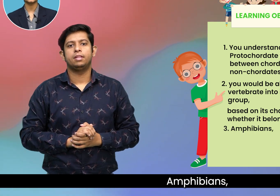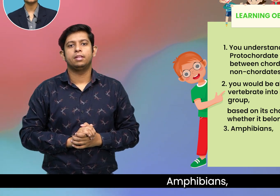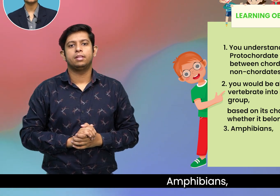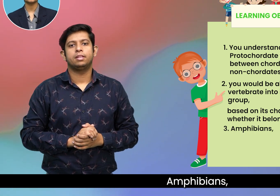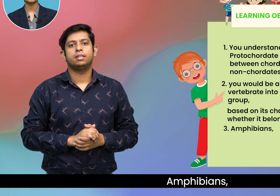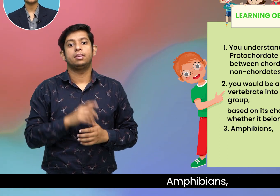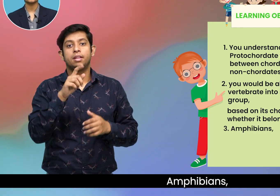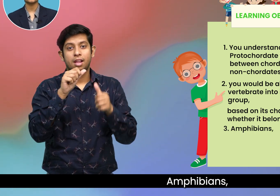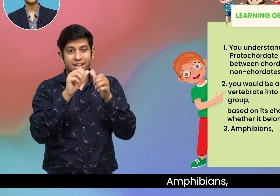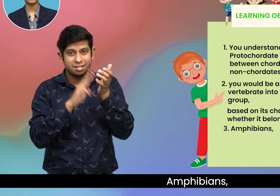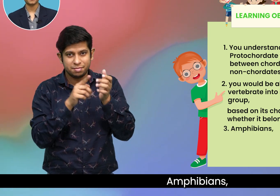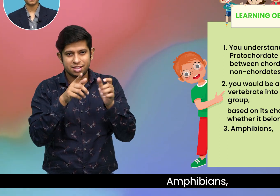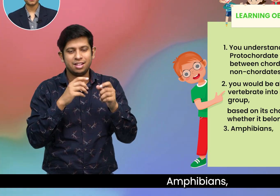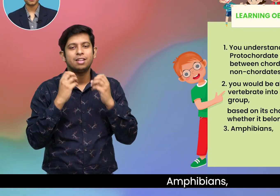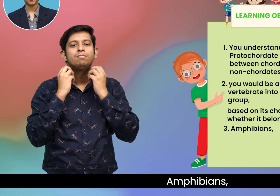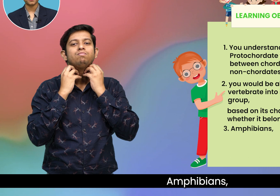amphibians,